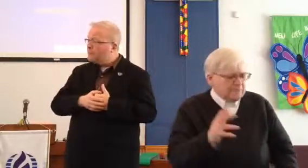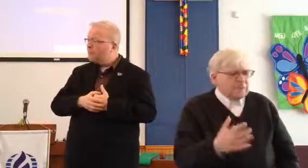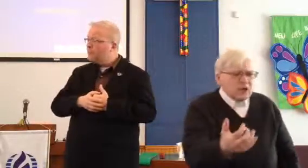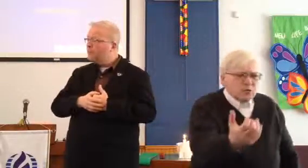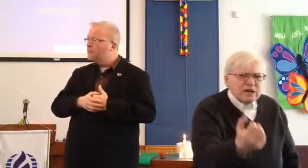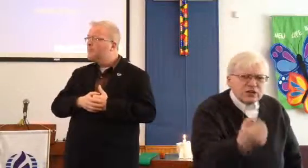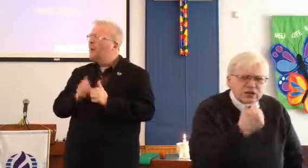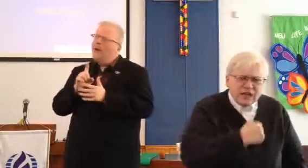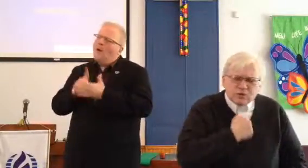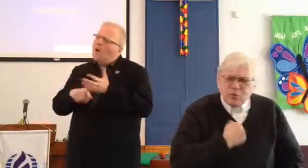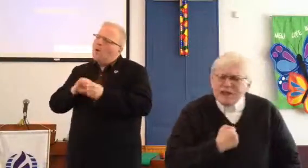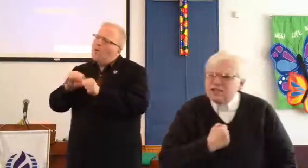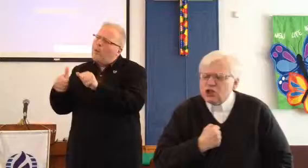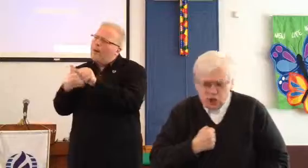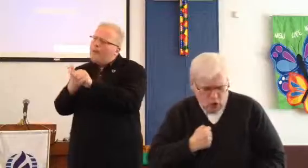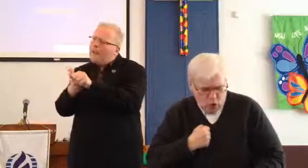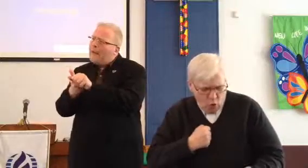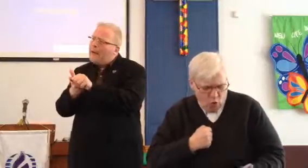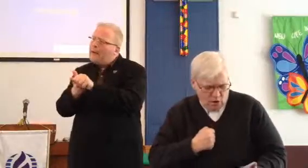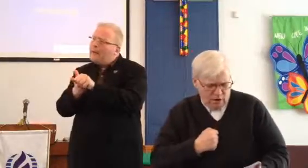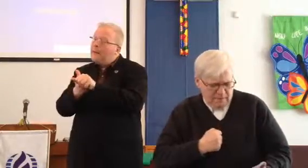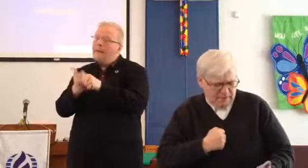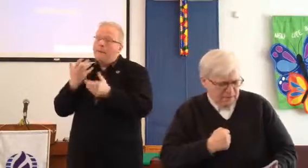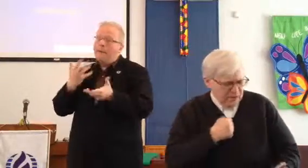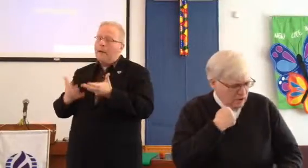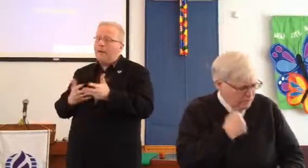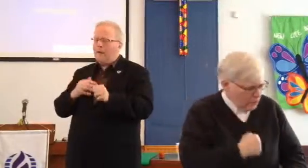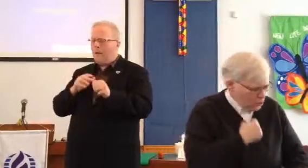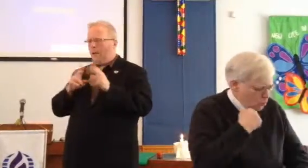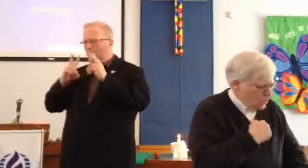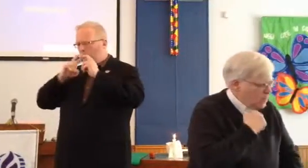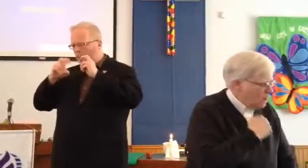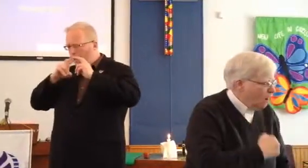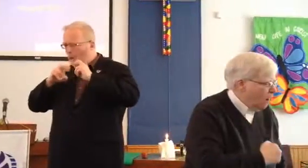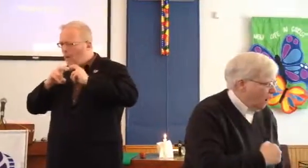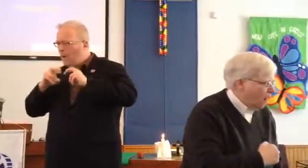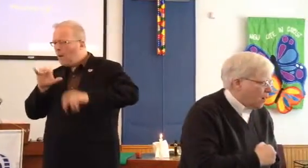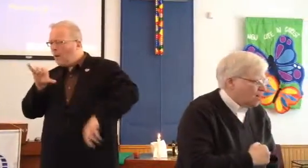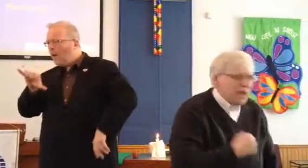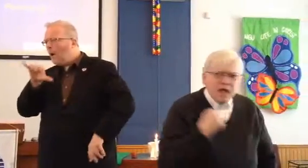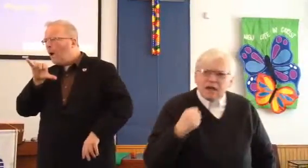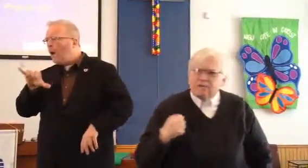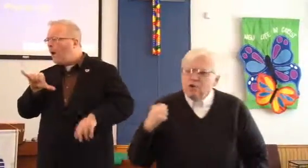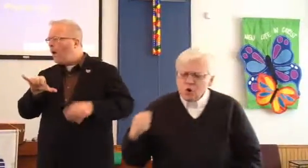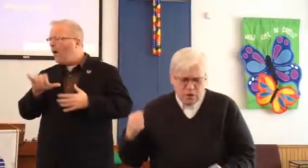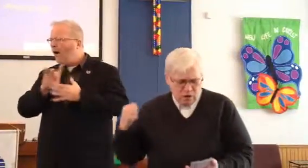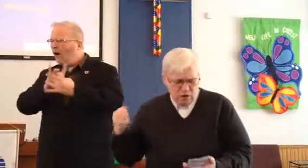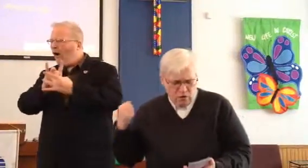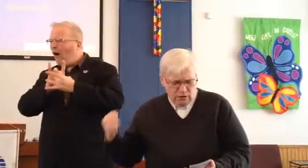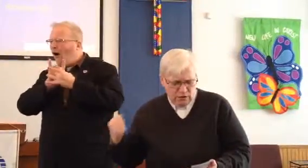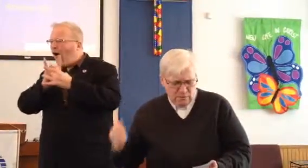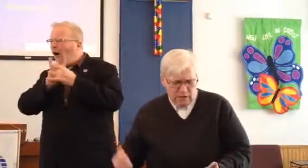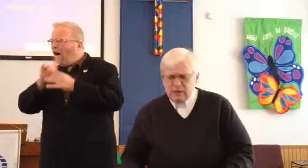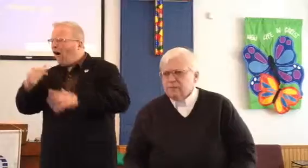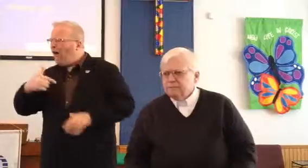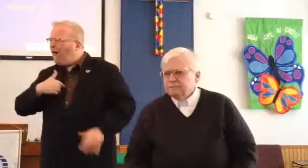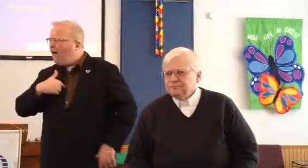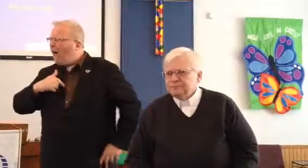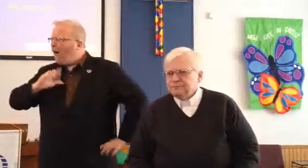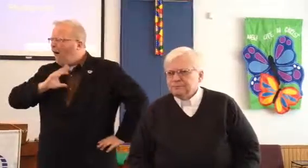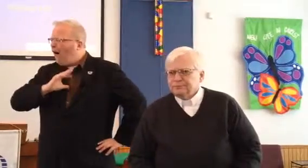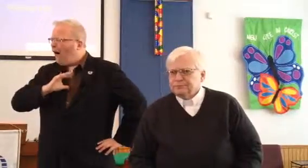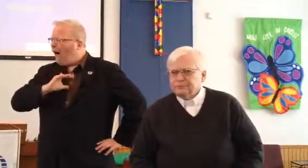Truth that reaches us right to the core of who we are and of who we are called to be.